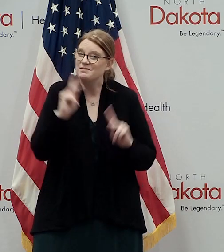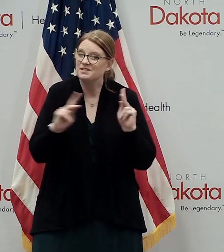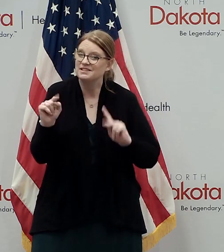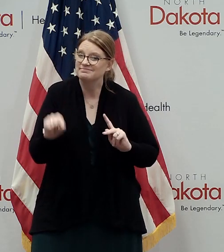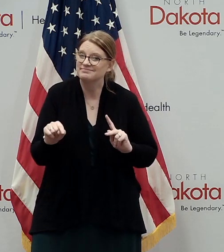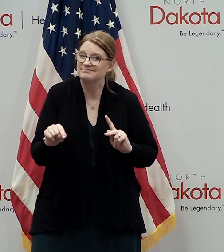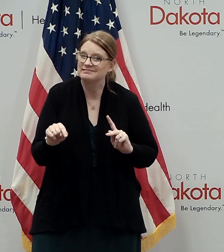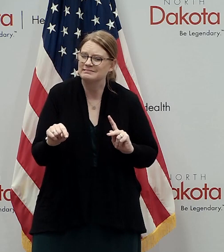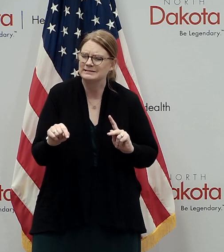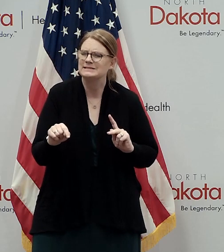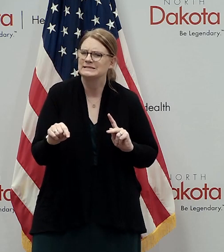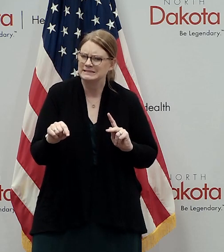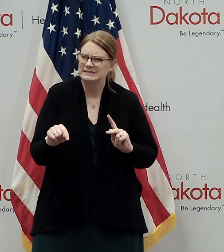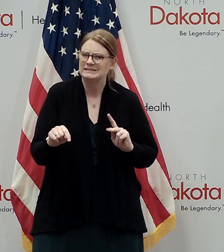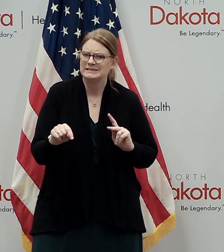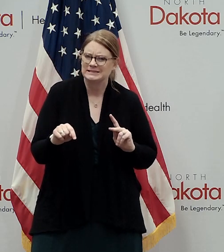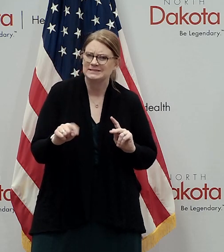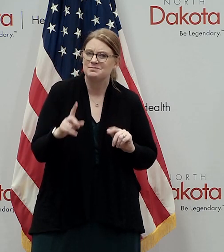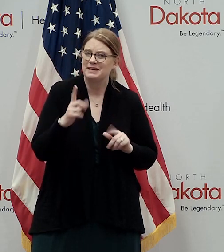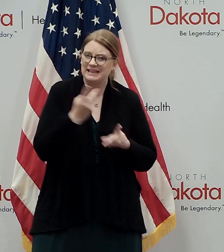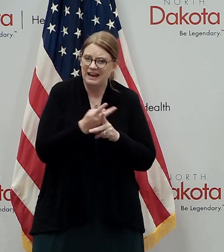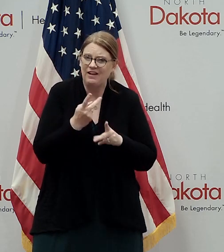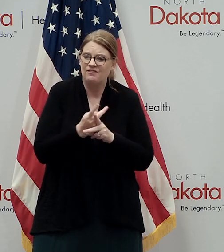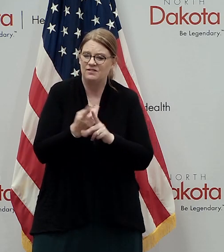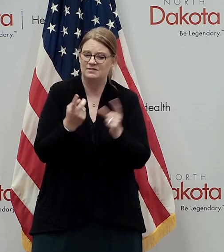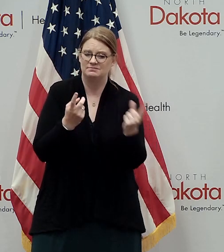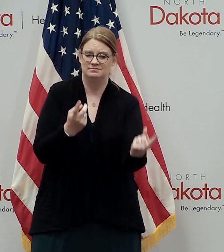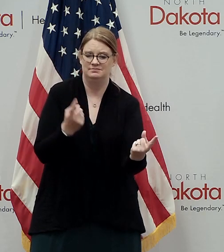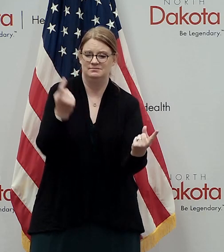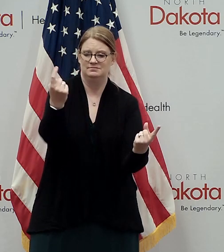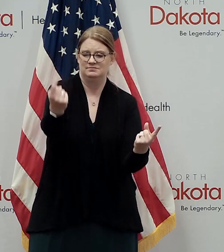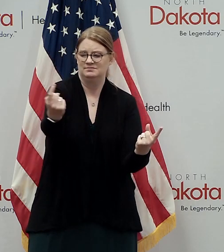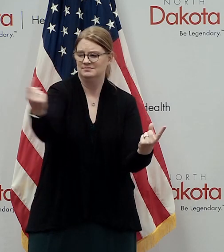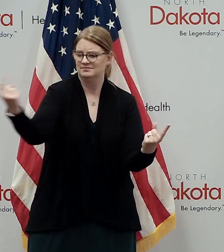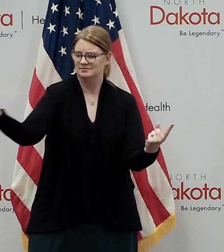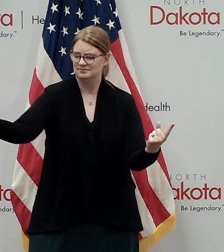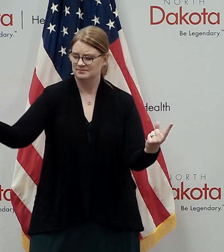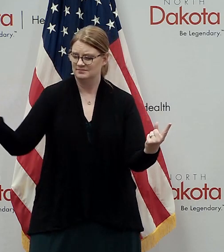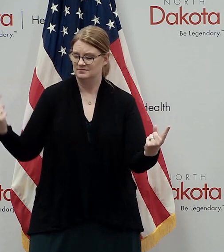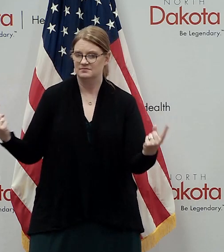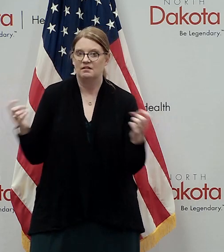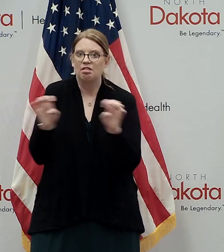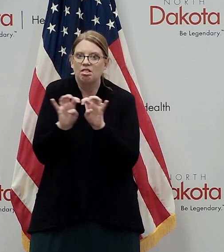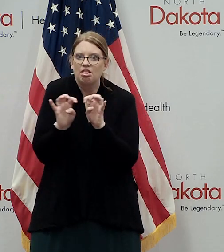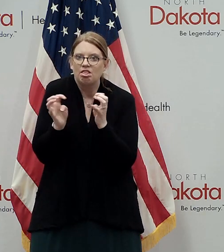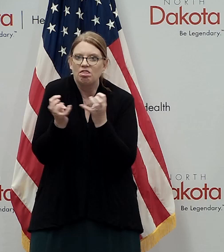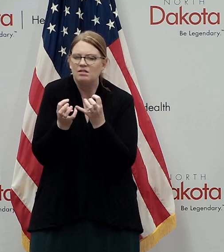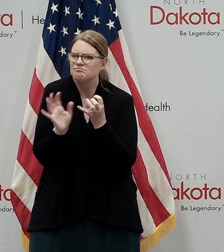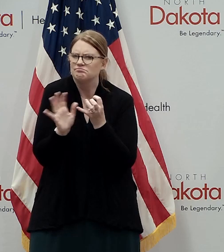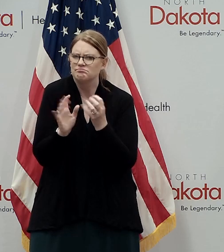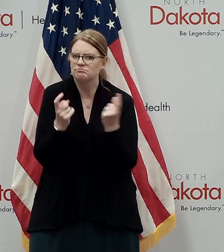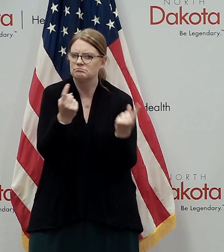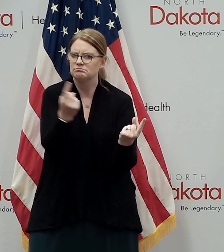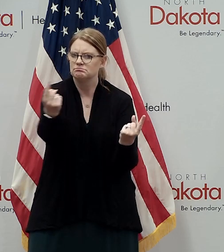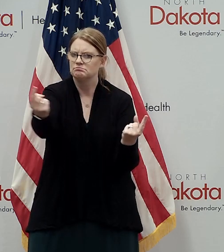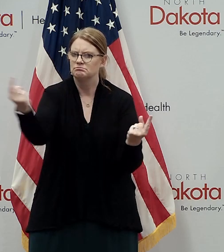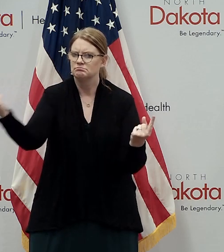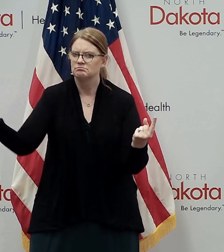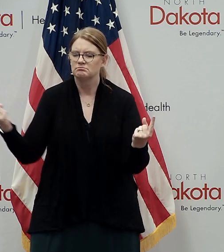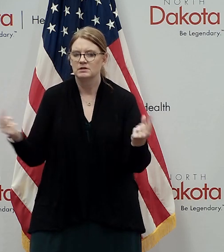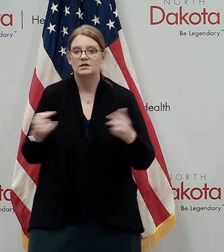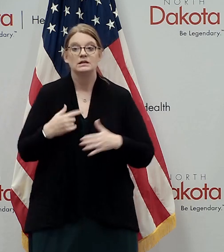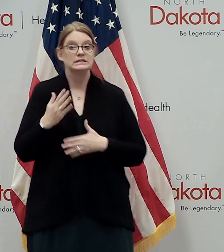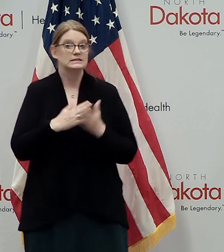we're exercising social distancing and being smart about that. One of the things we noticed in states where they closed the